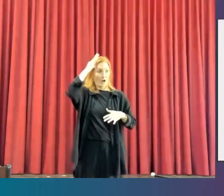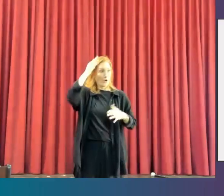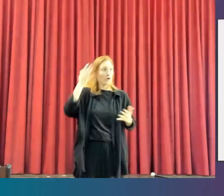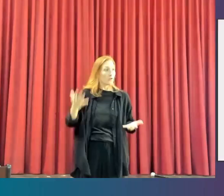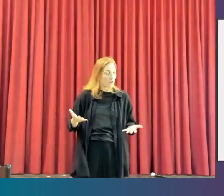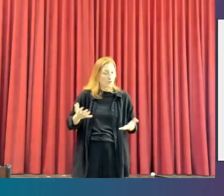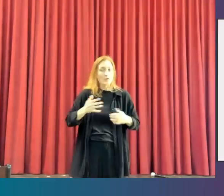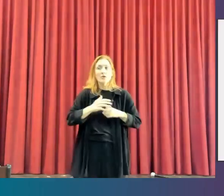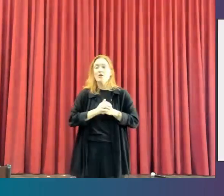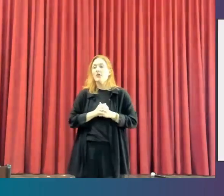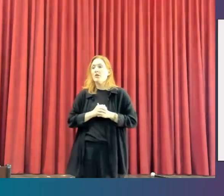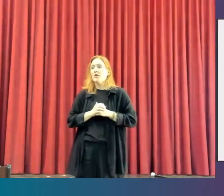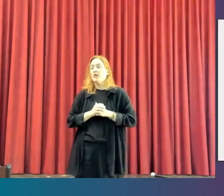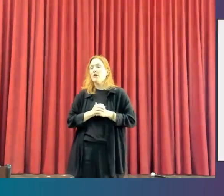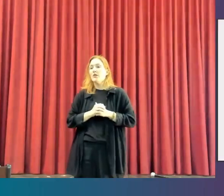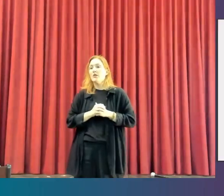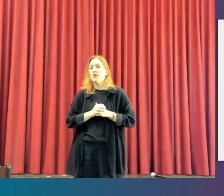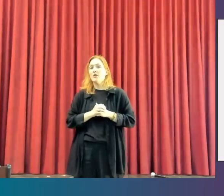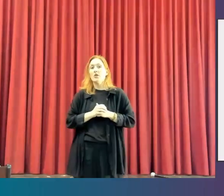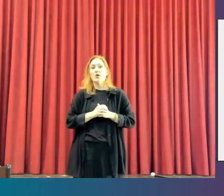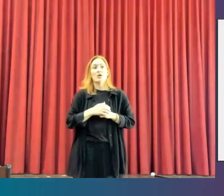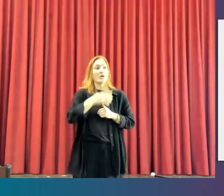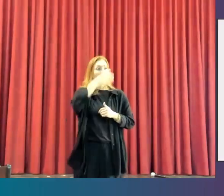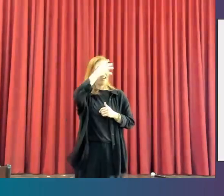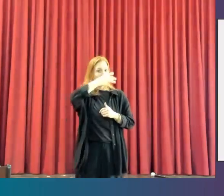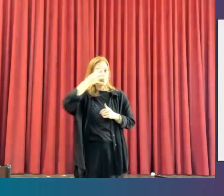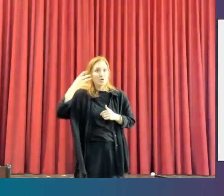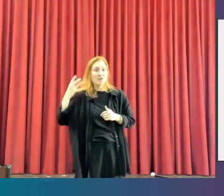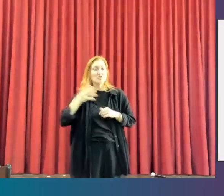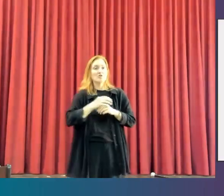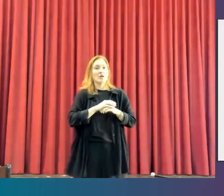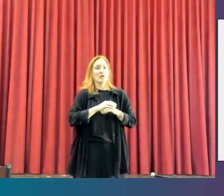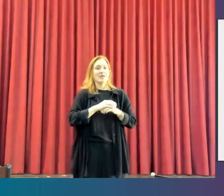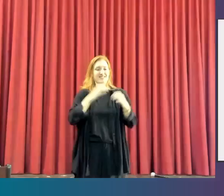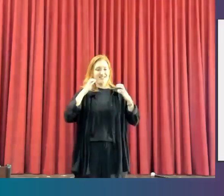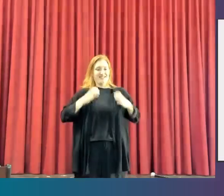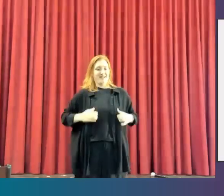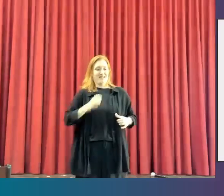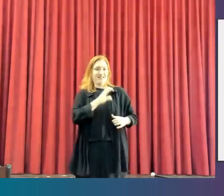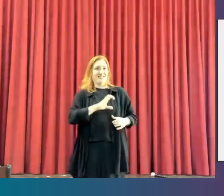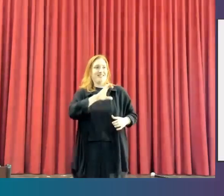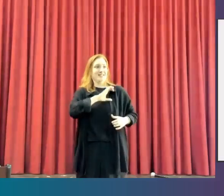It also covers our immigration and citizenship status.